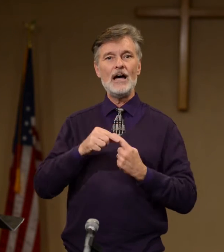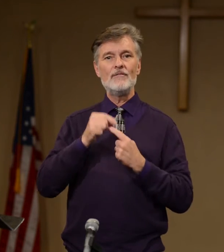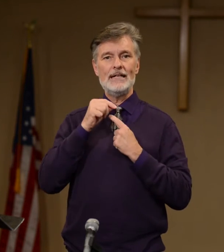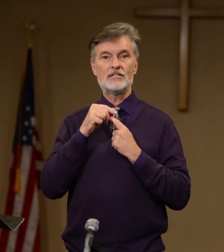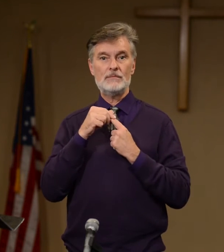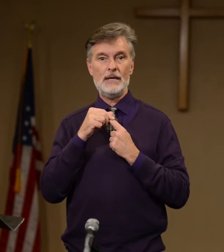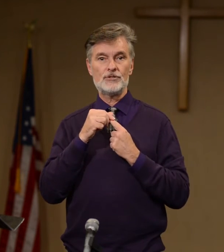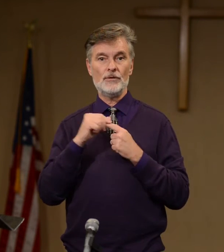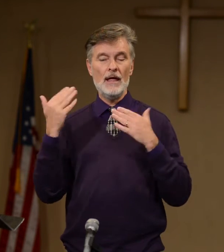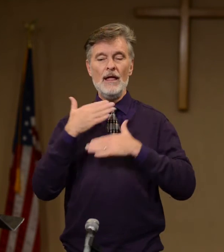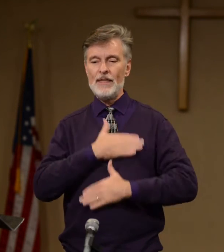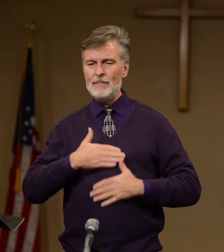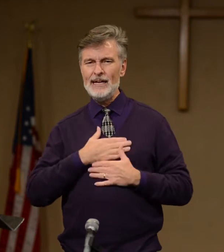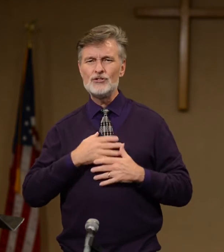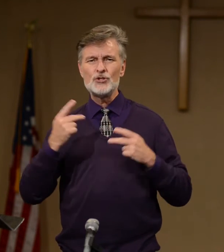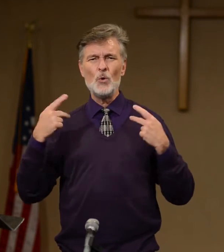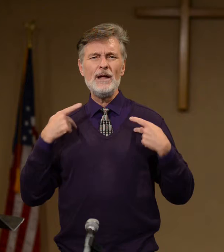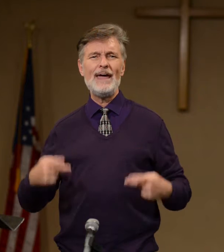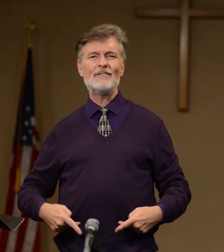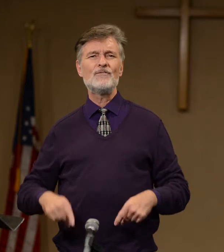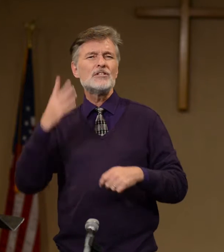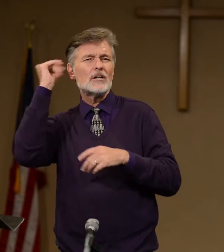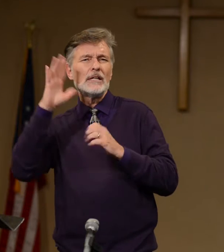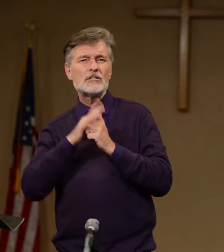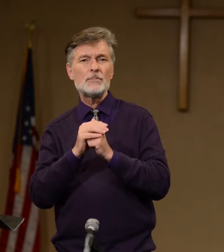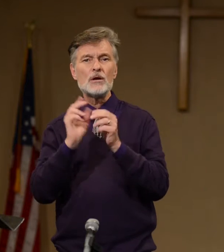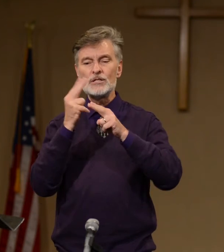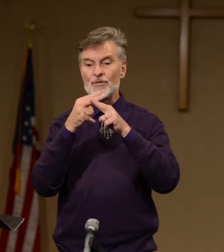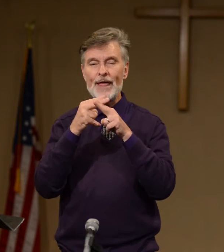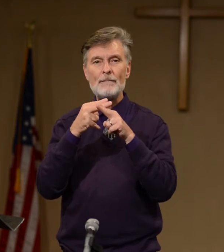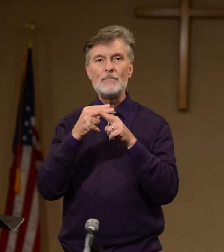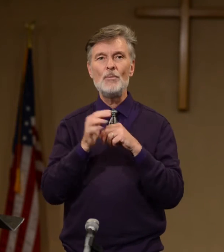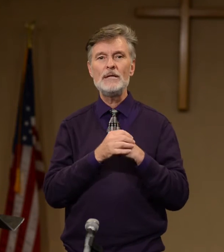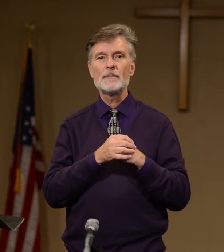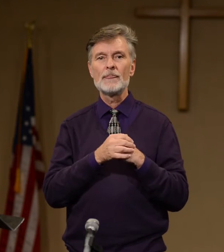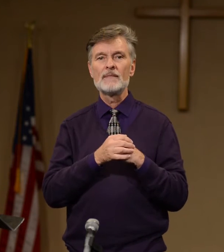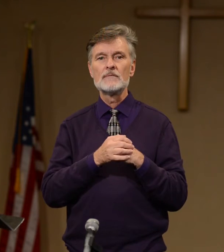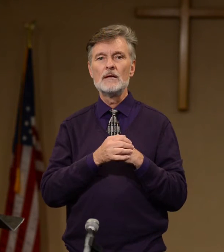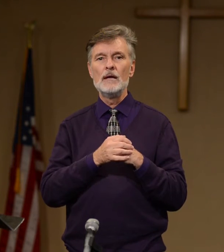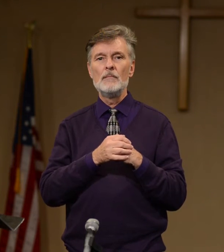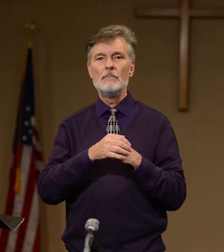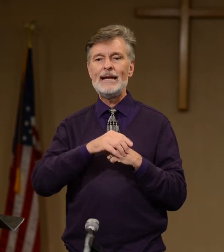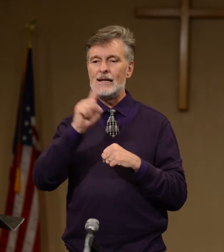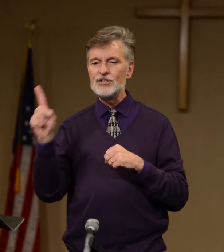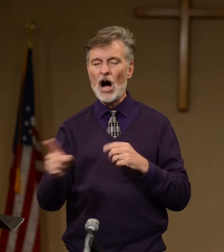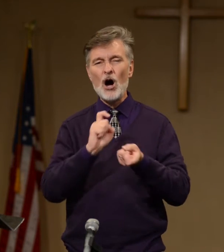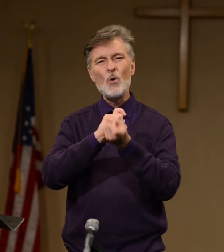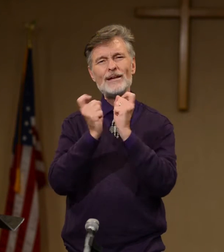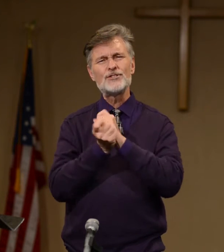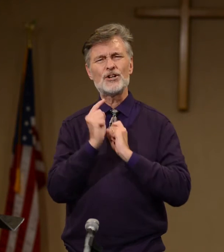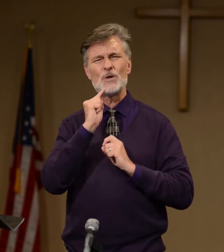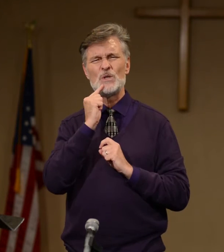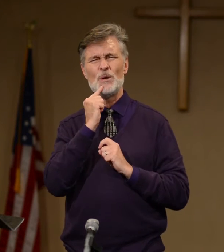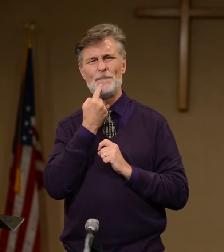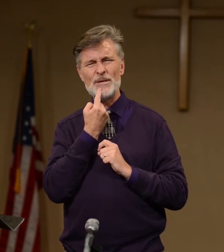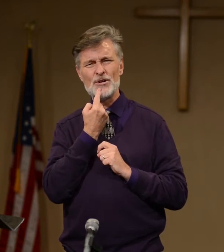loved and special. They may enjoy that physical experience for that moment, but it has always turned to